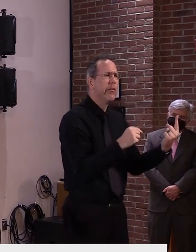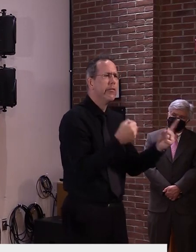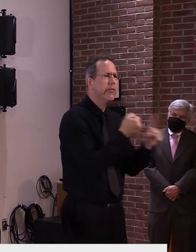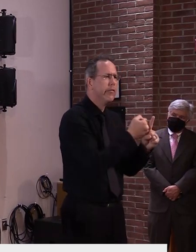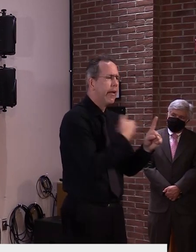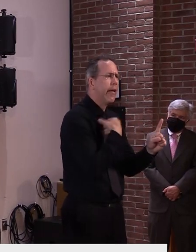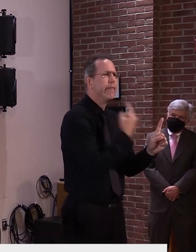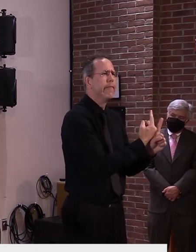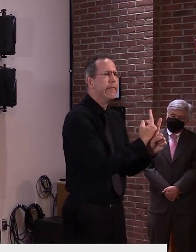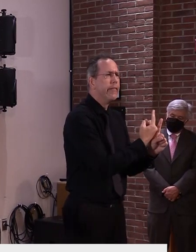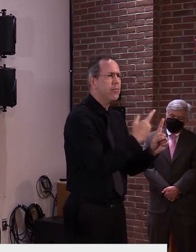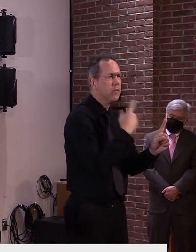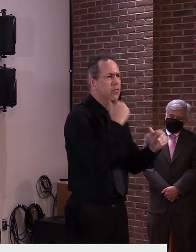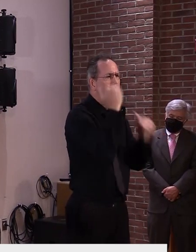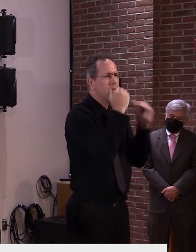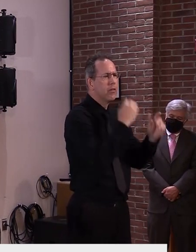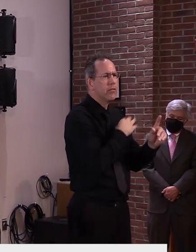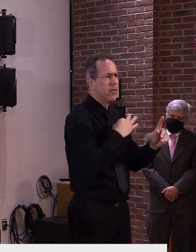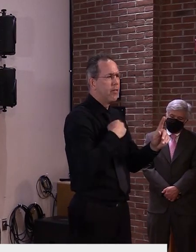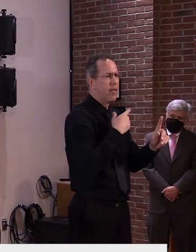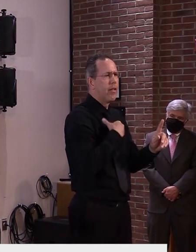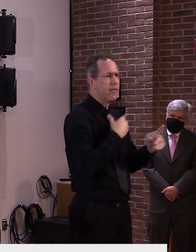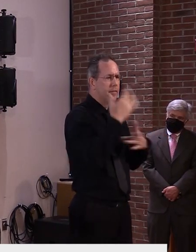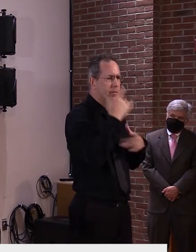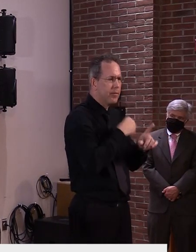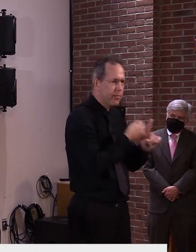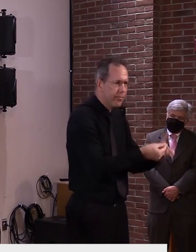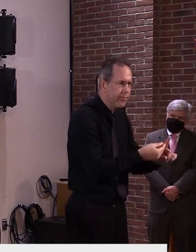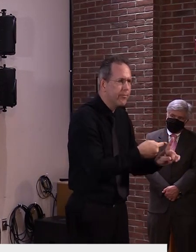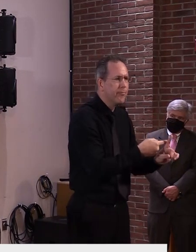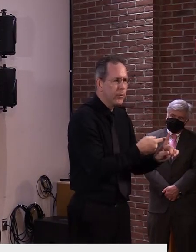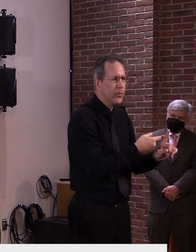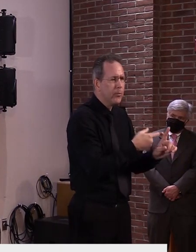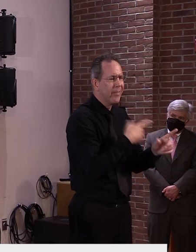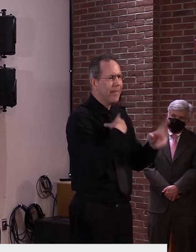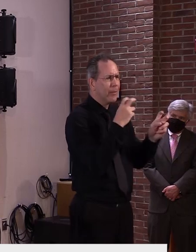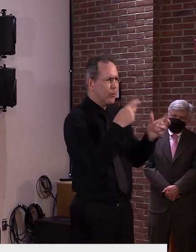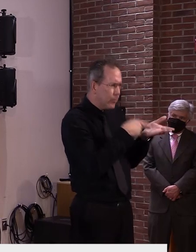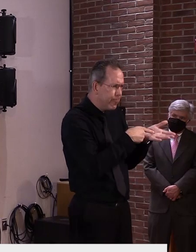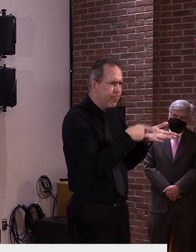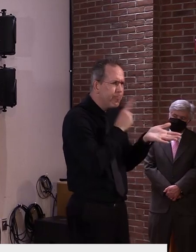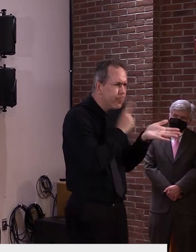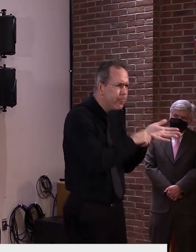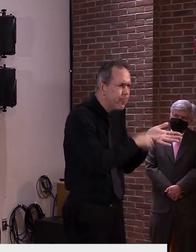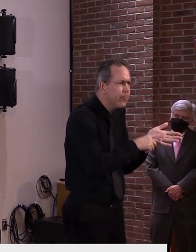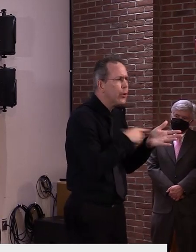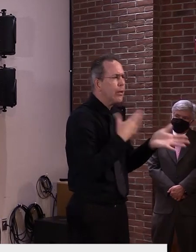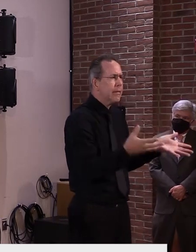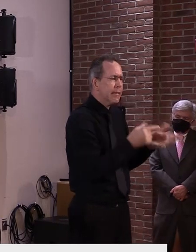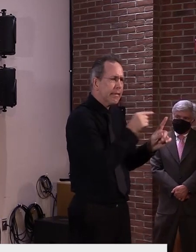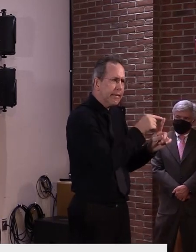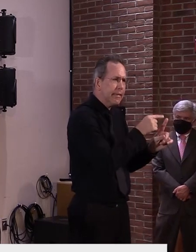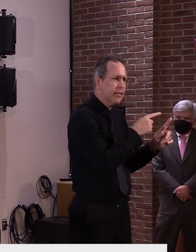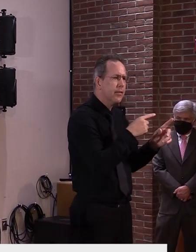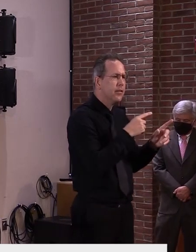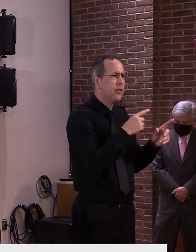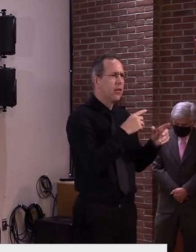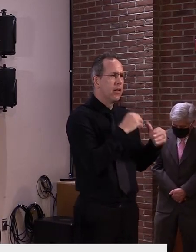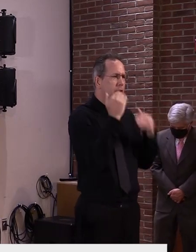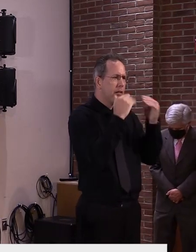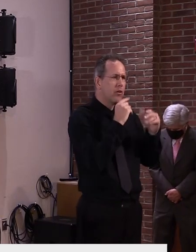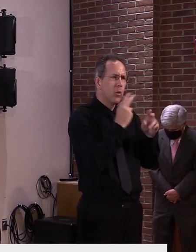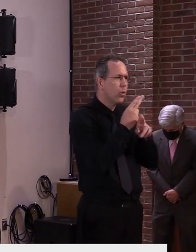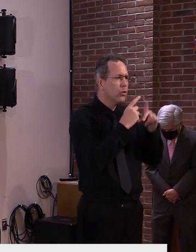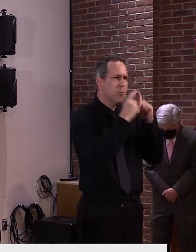state and how many parents, children, and child care providers have had concerns just